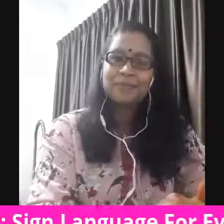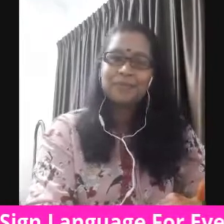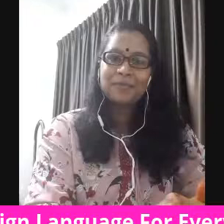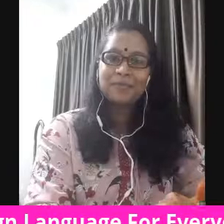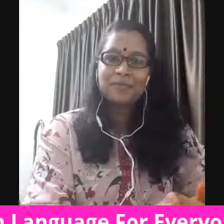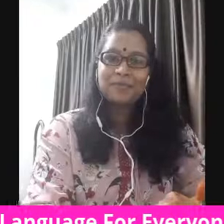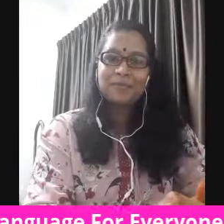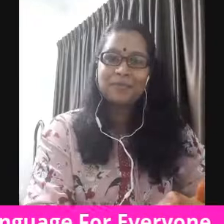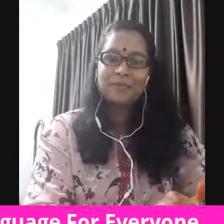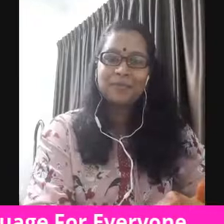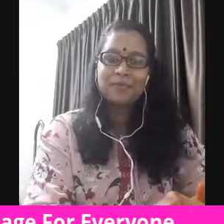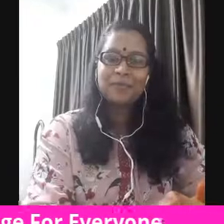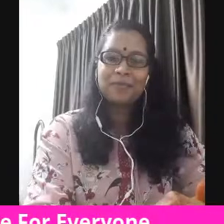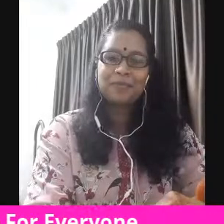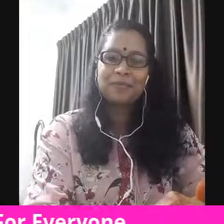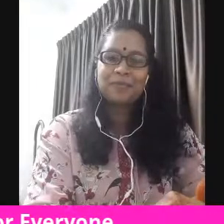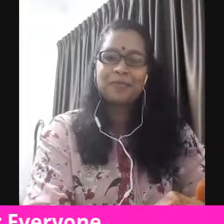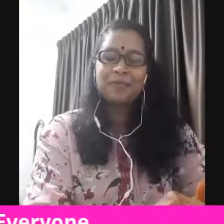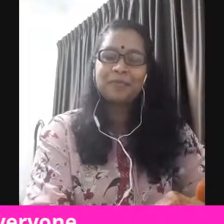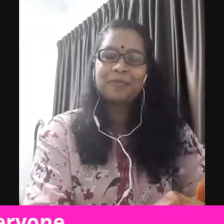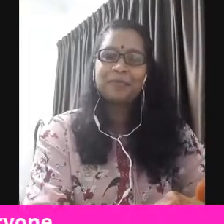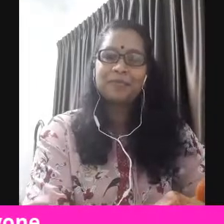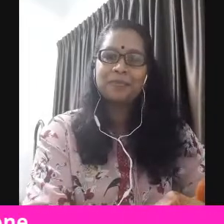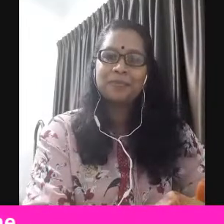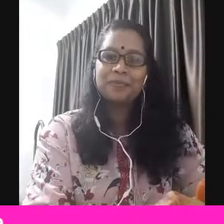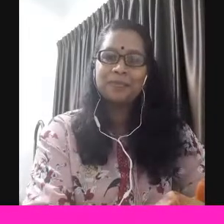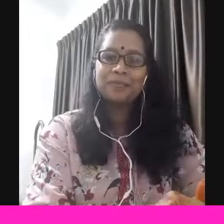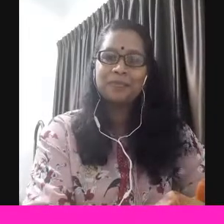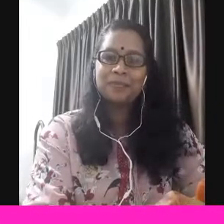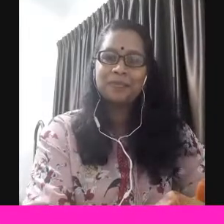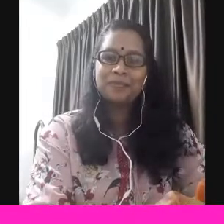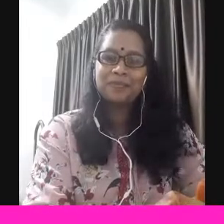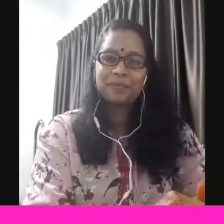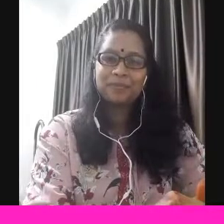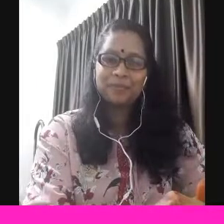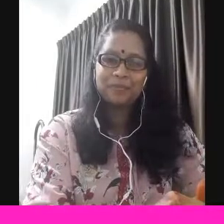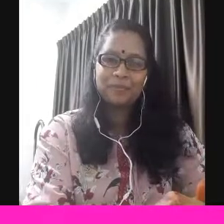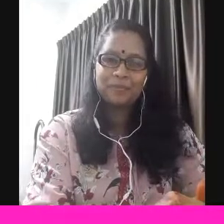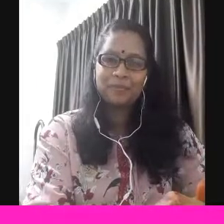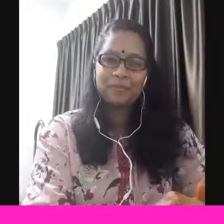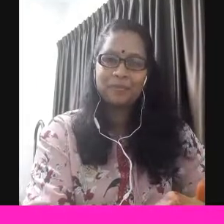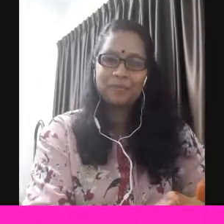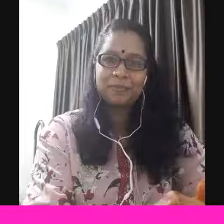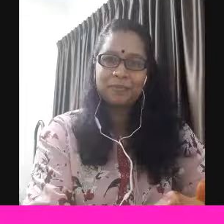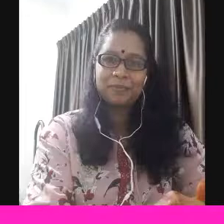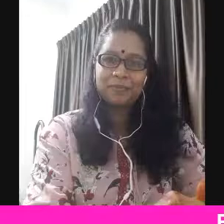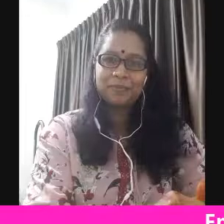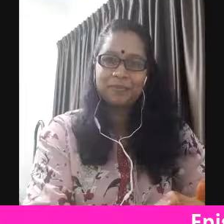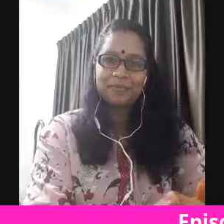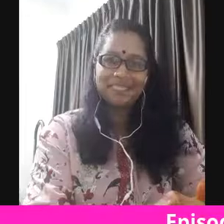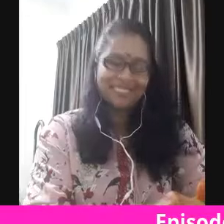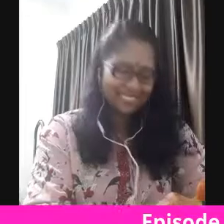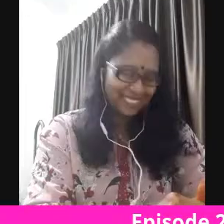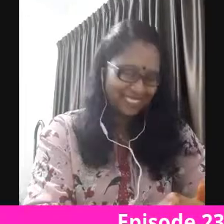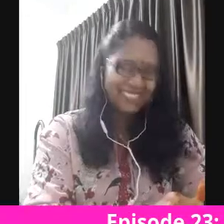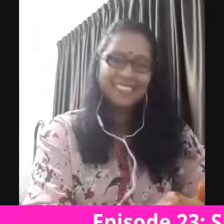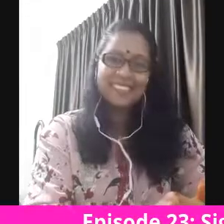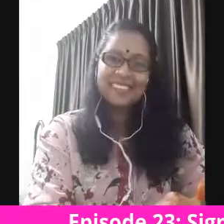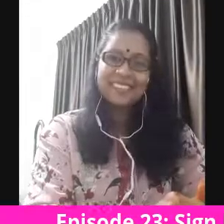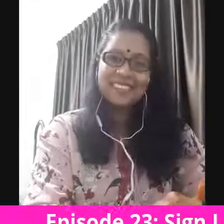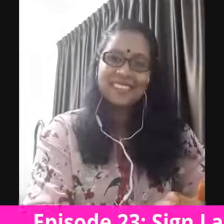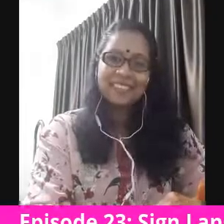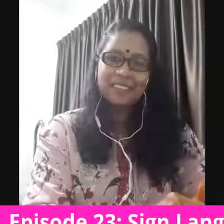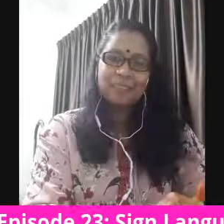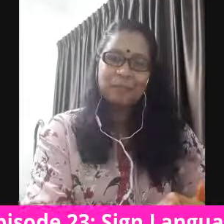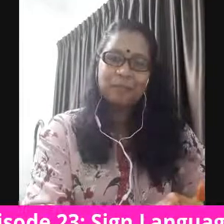the comment box. And in a while, we're going to experience learning some sign languages as well. So do share this stream